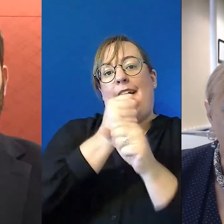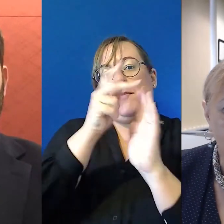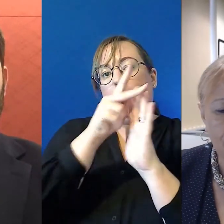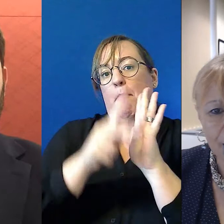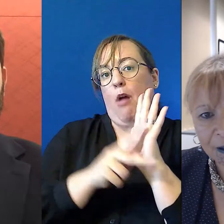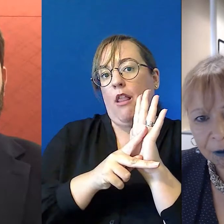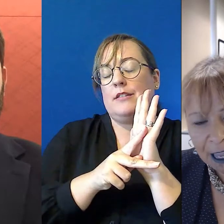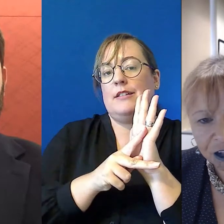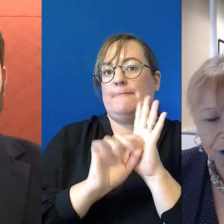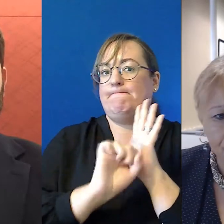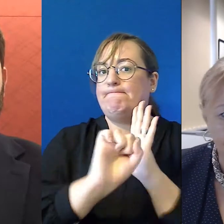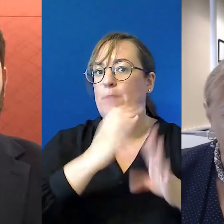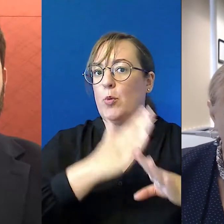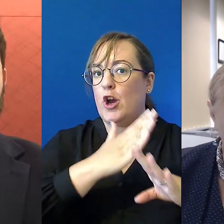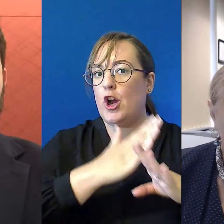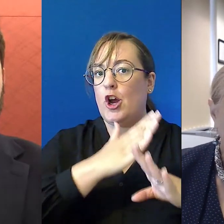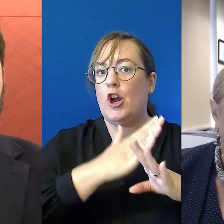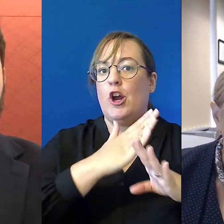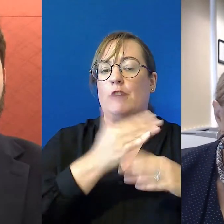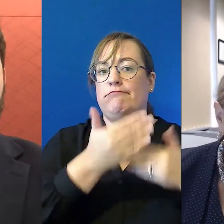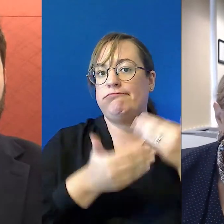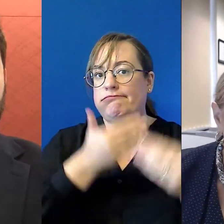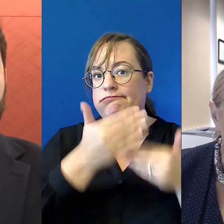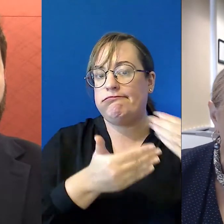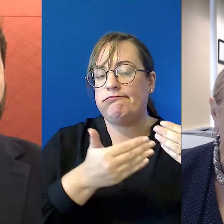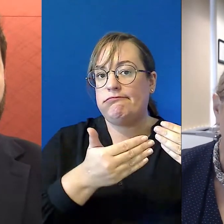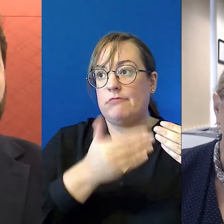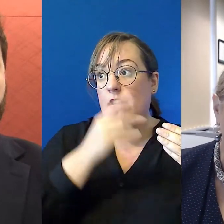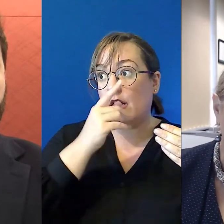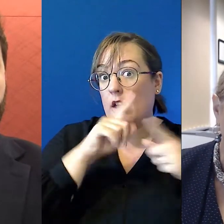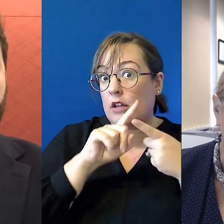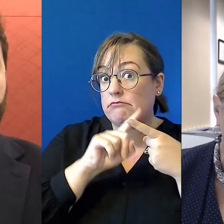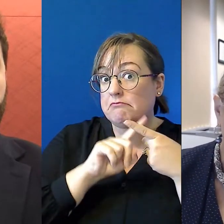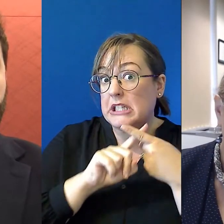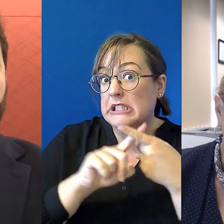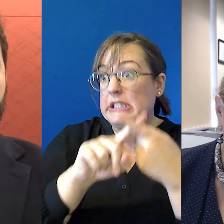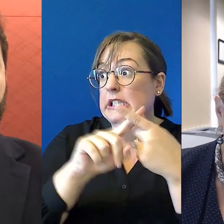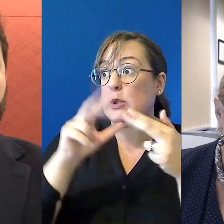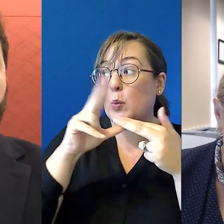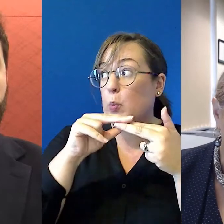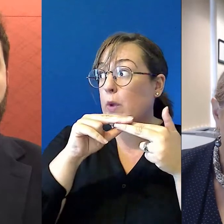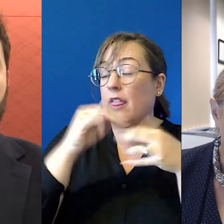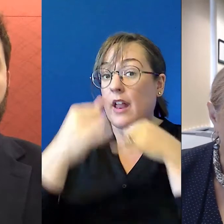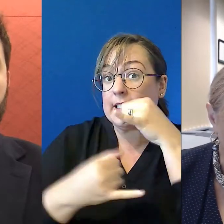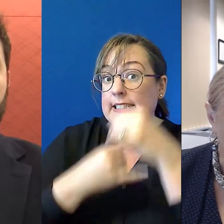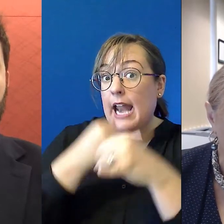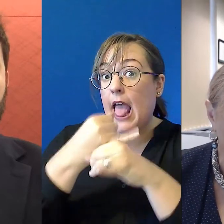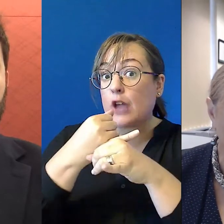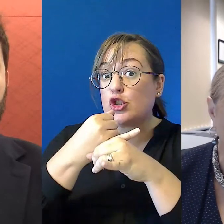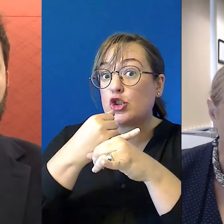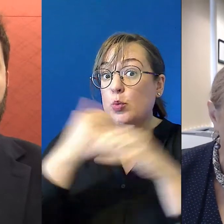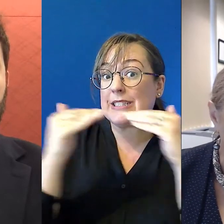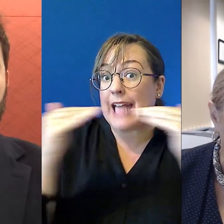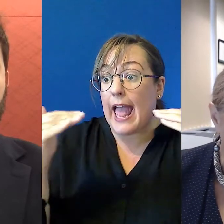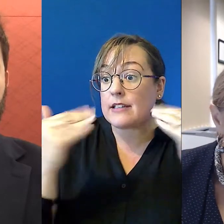practices, actions, etc., are indeed consistent with international and national standards